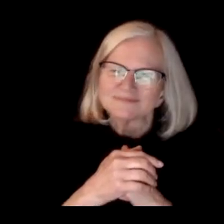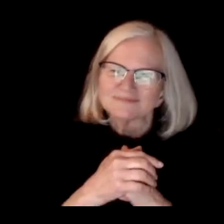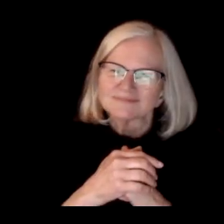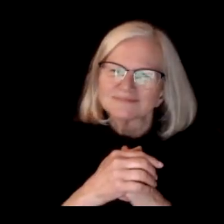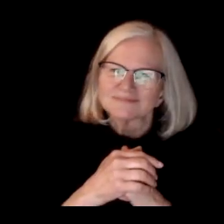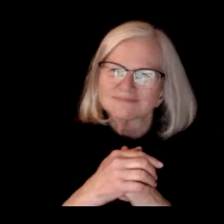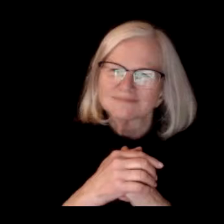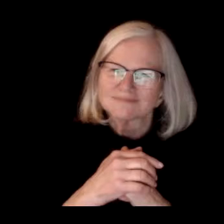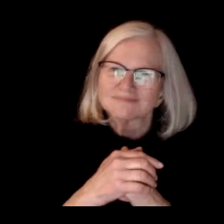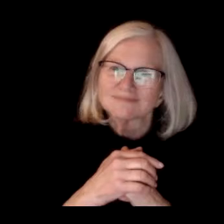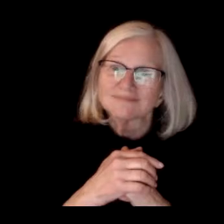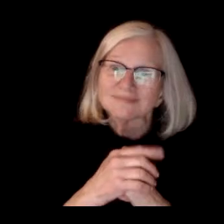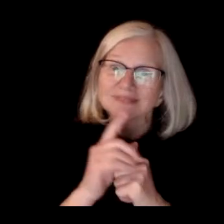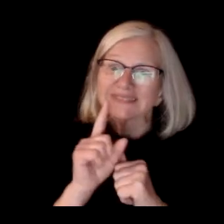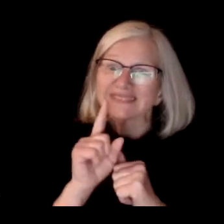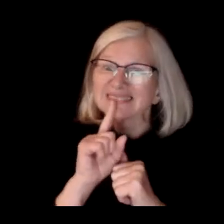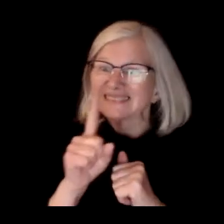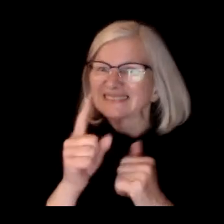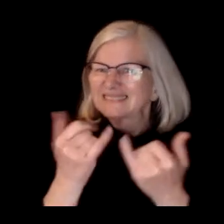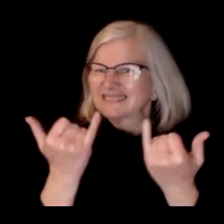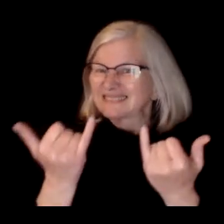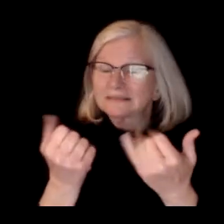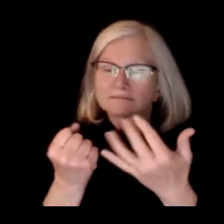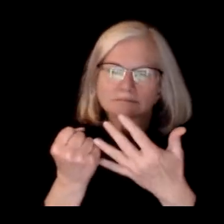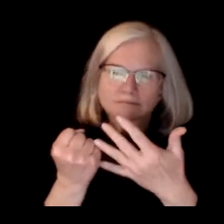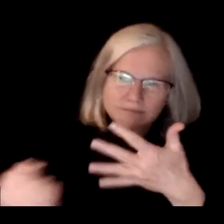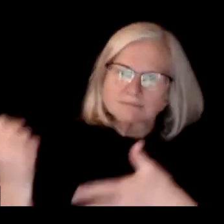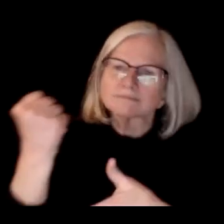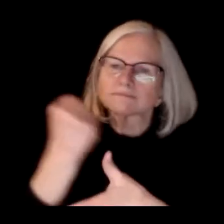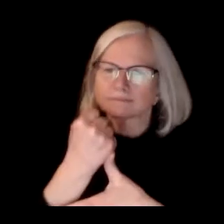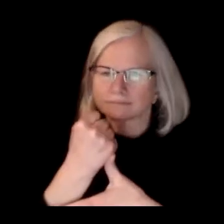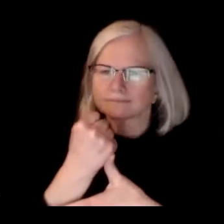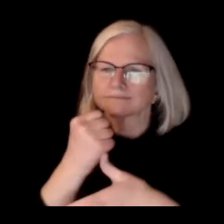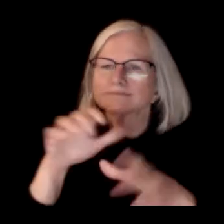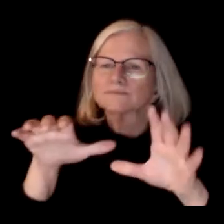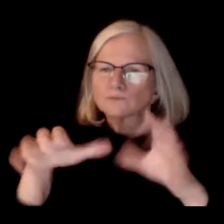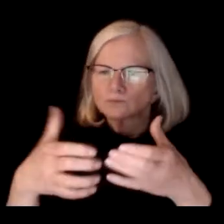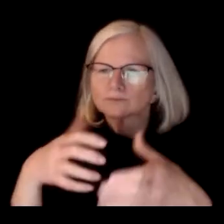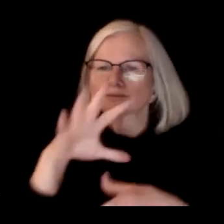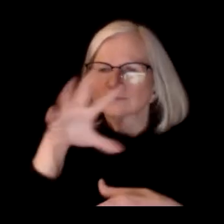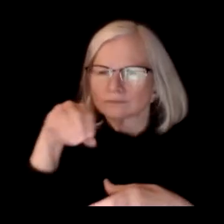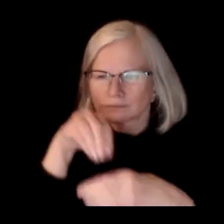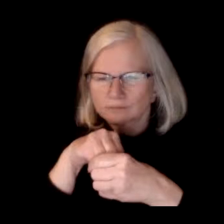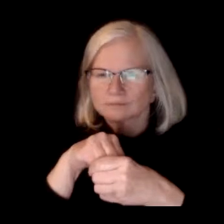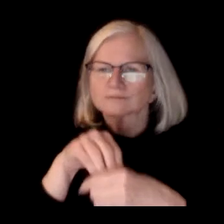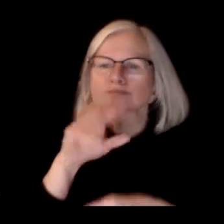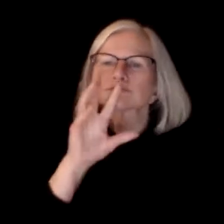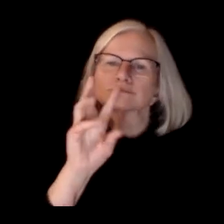priority populations include those 65 and older and those with underlying health